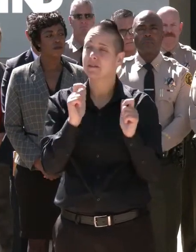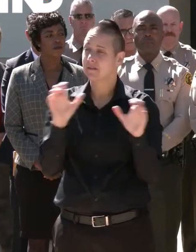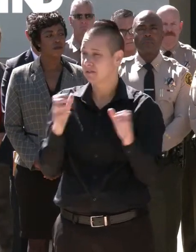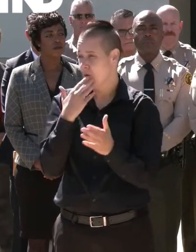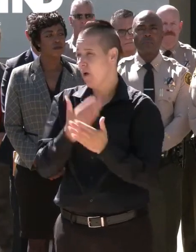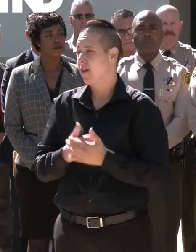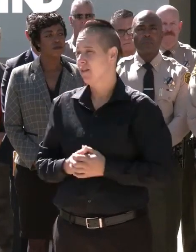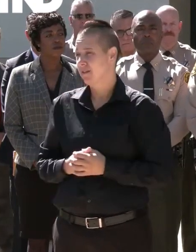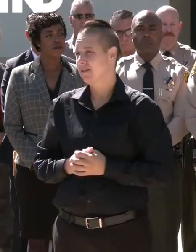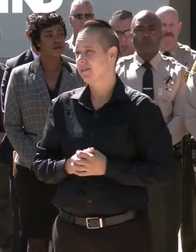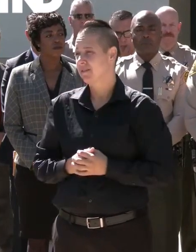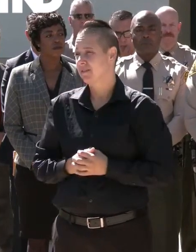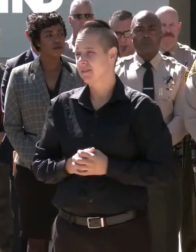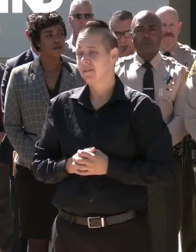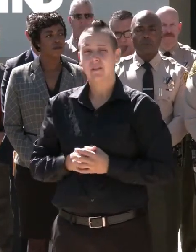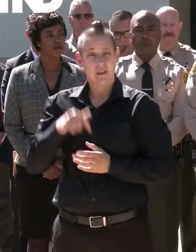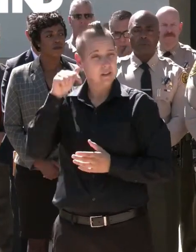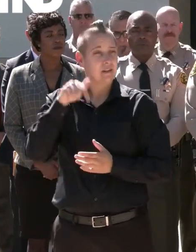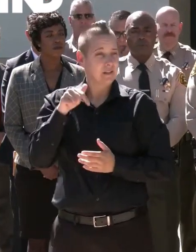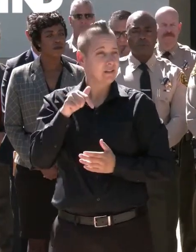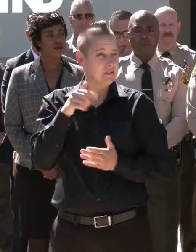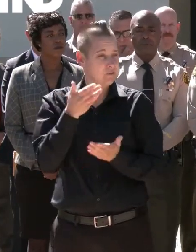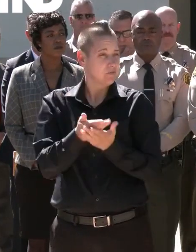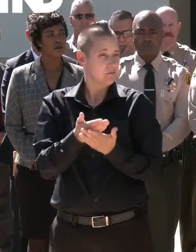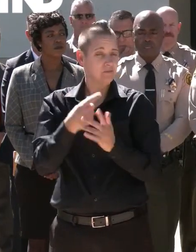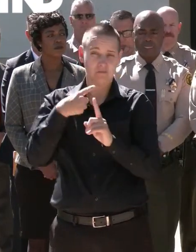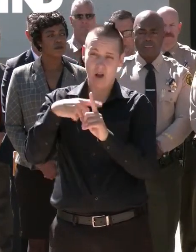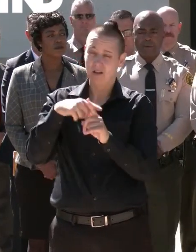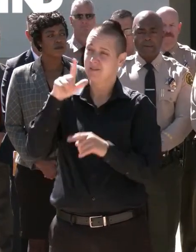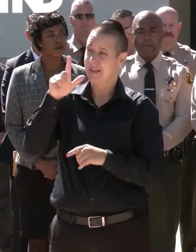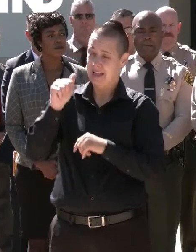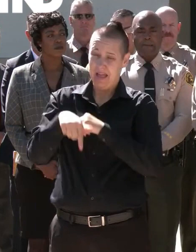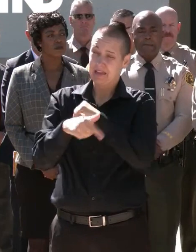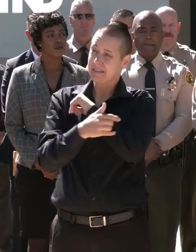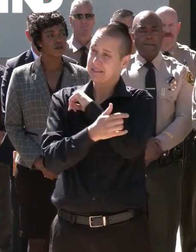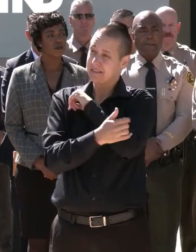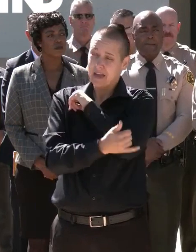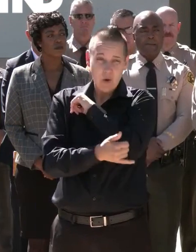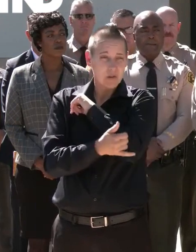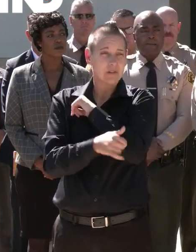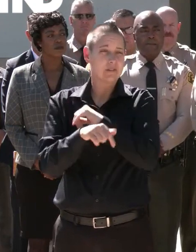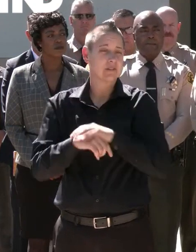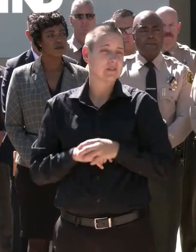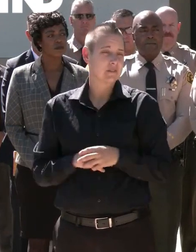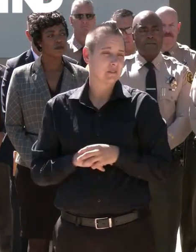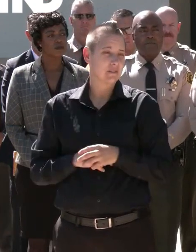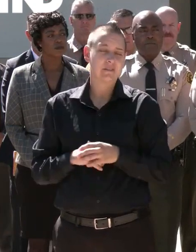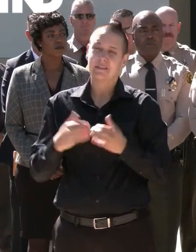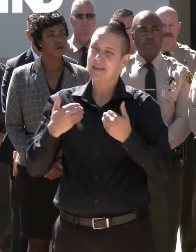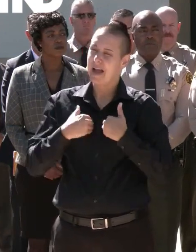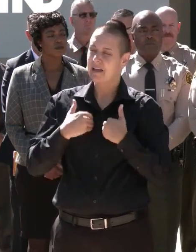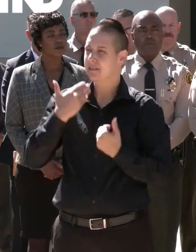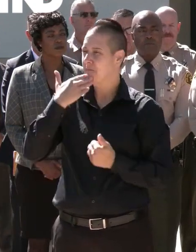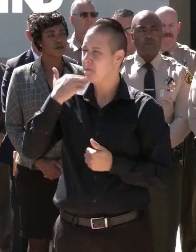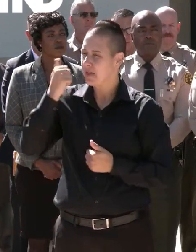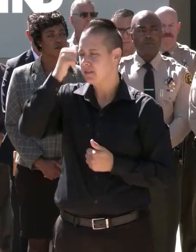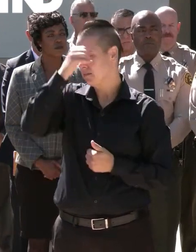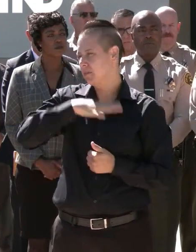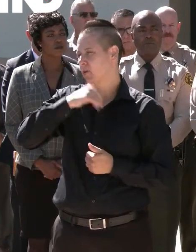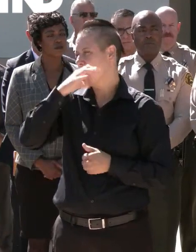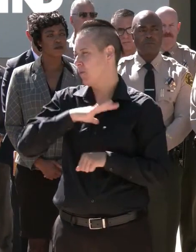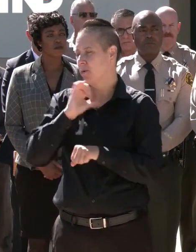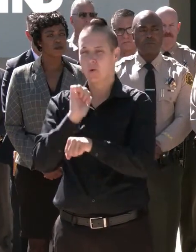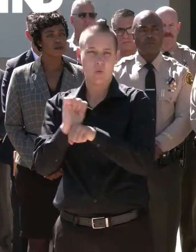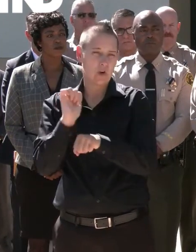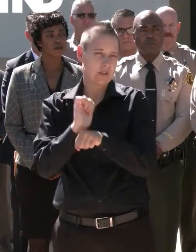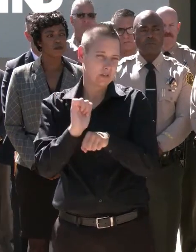job well. This is proof positive that LA County has the finest men and women